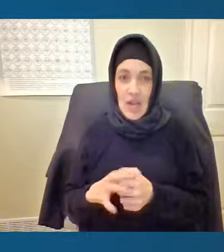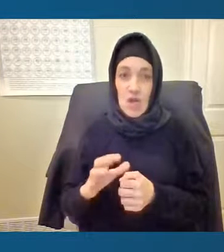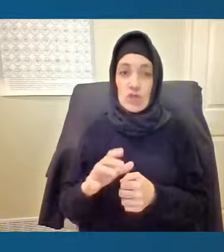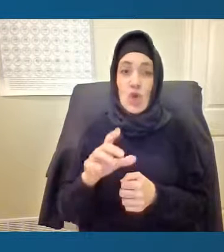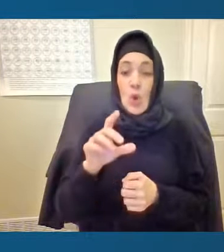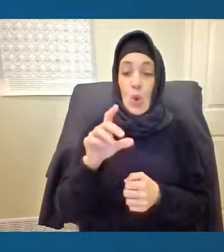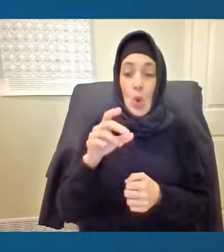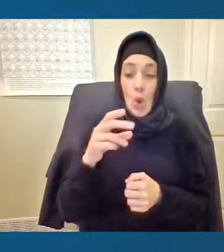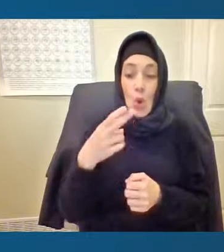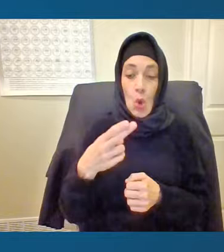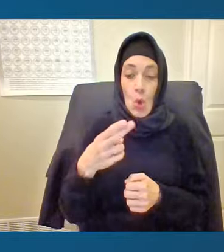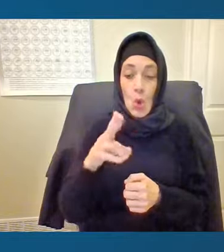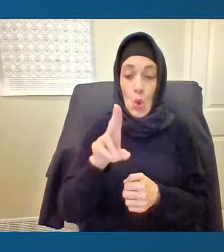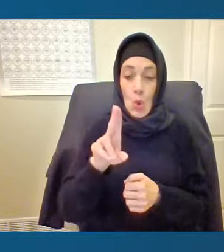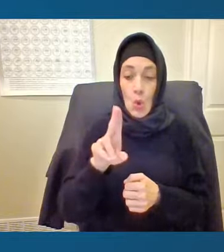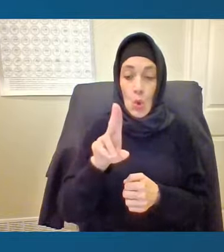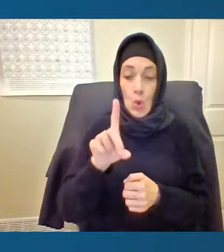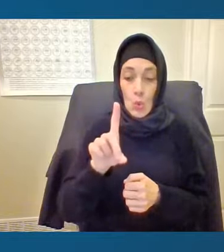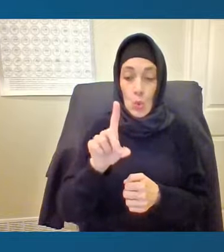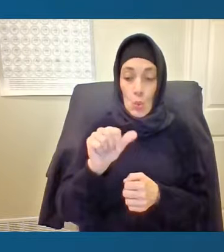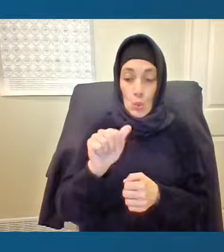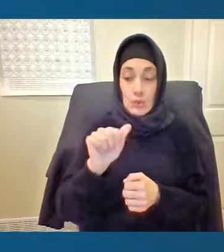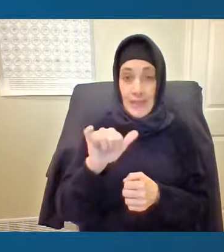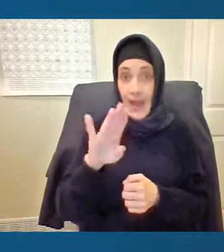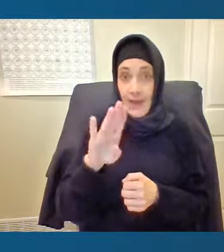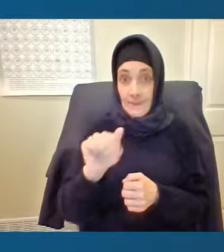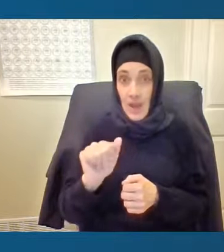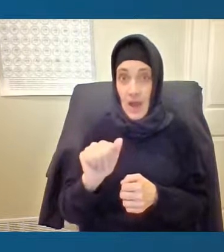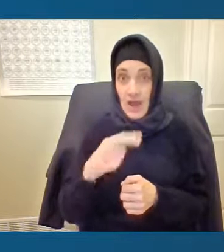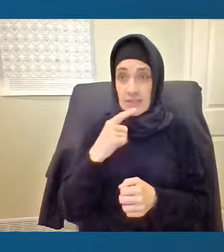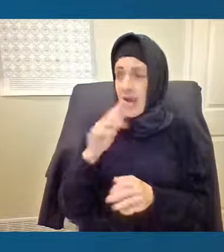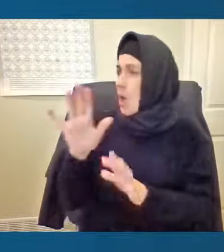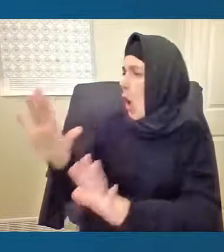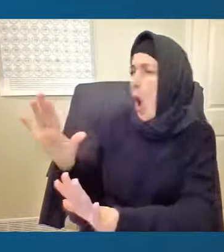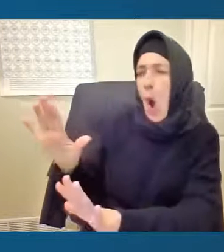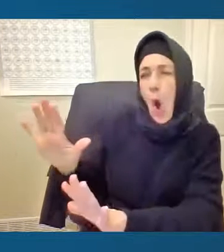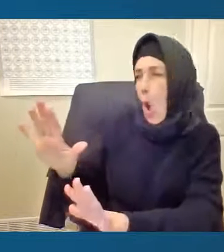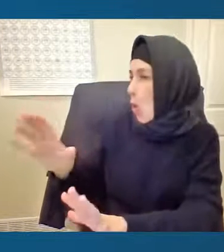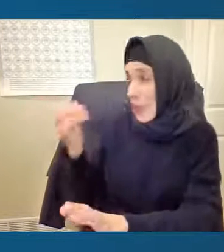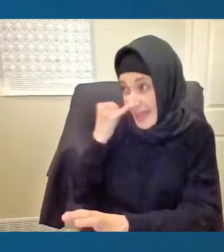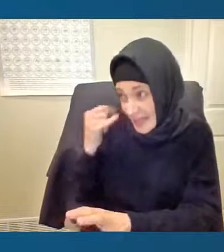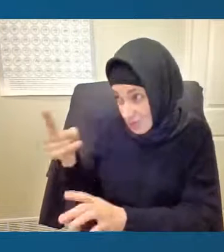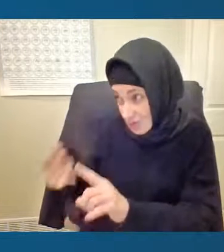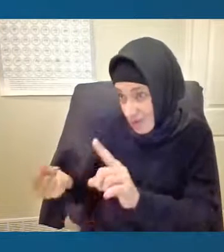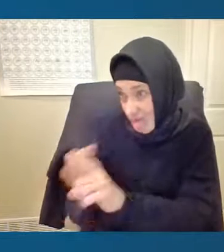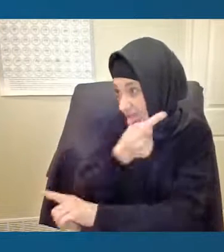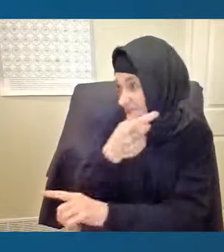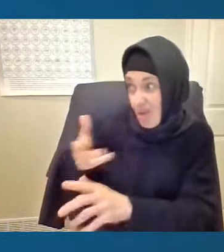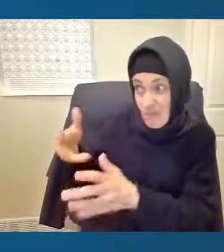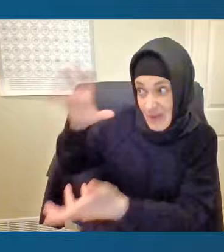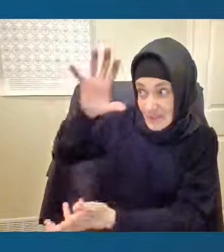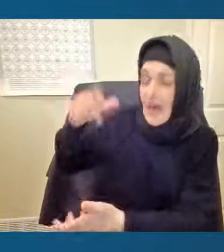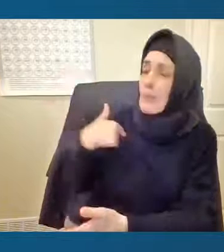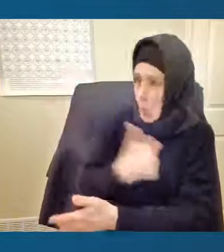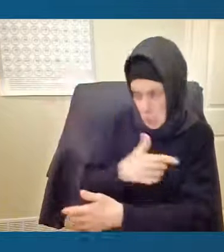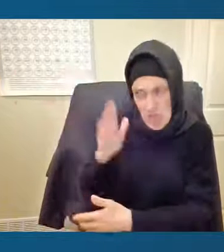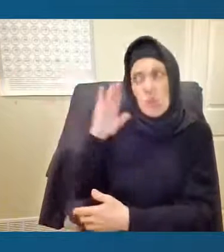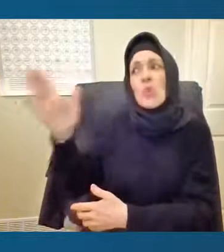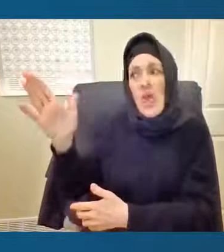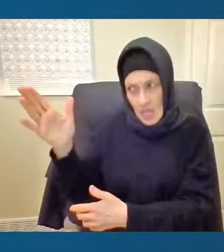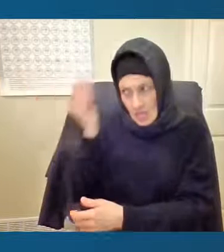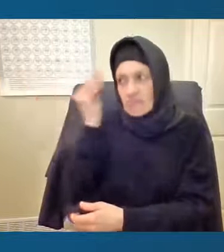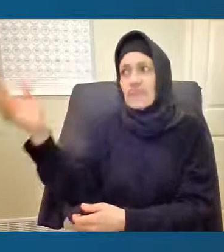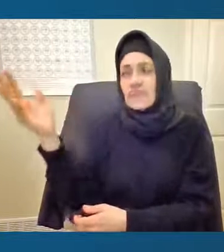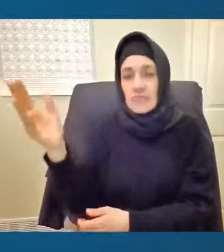up. If we see you get off track, we're stopping you, bro. We're stopping you. You know what Umar ibn Khattab